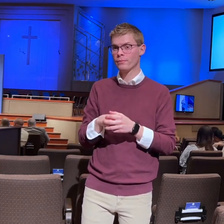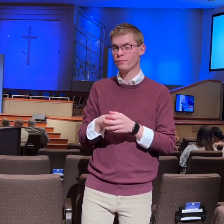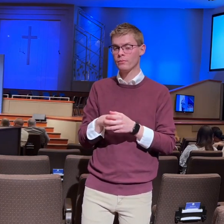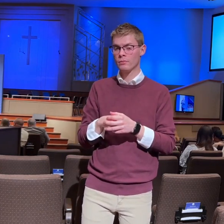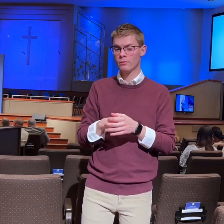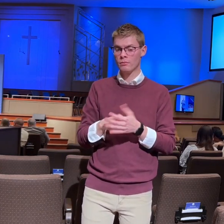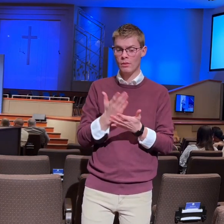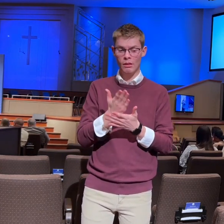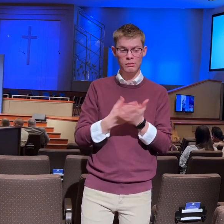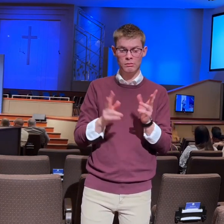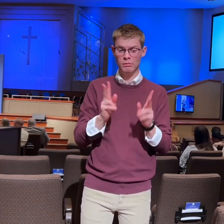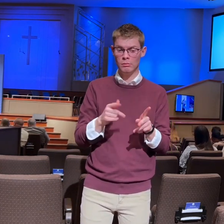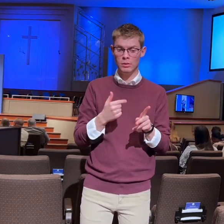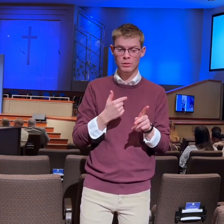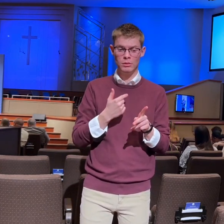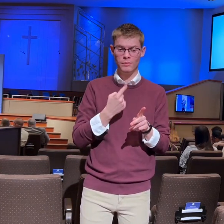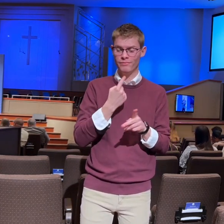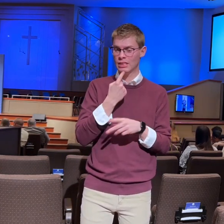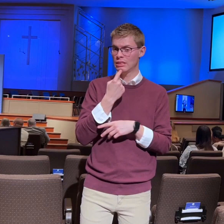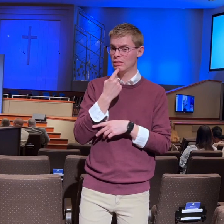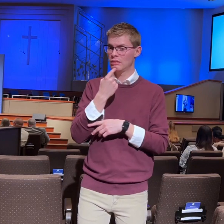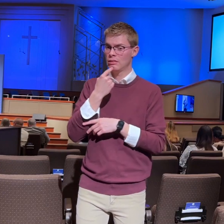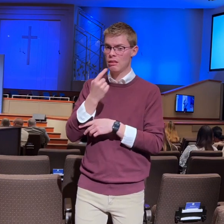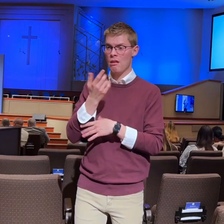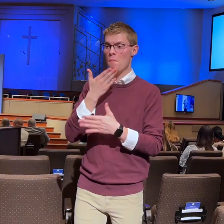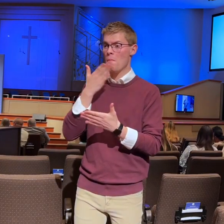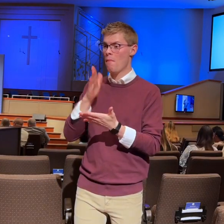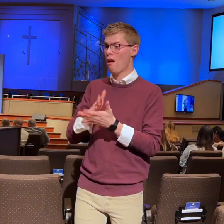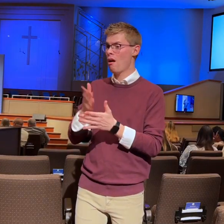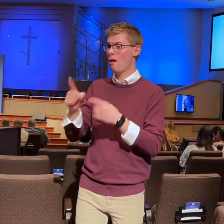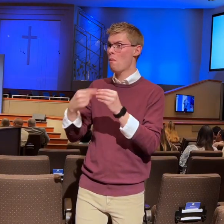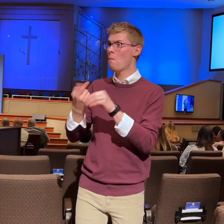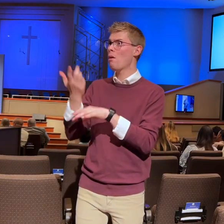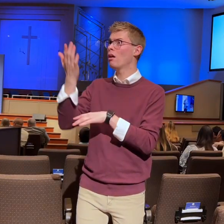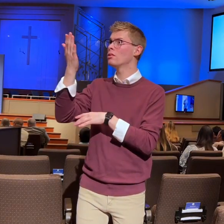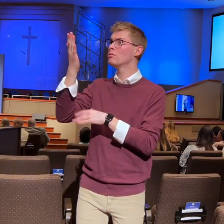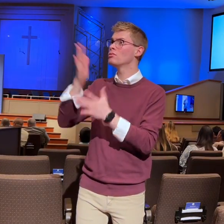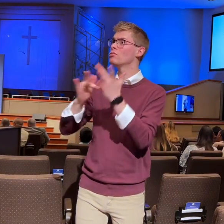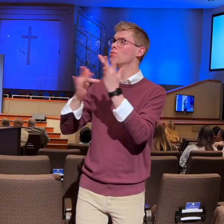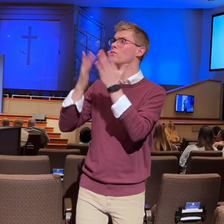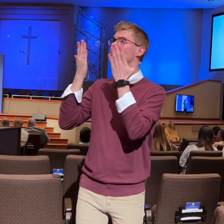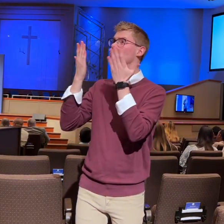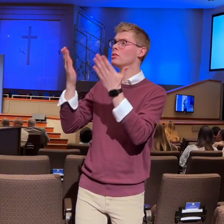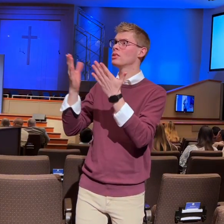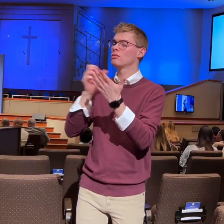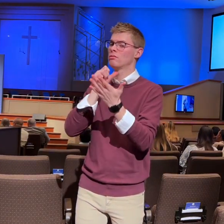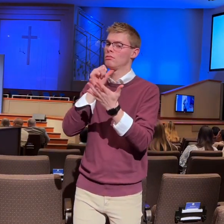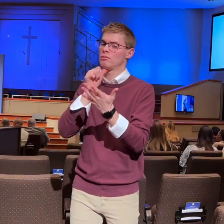Somebody that's speaking ill of your Jesus is not somebody that you need to have in for tea.